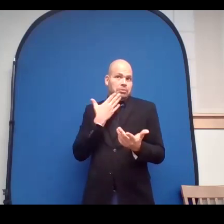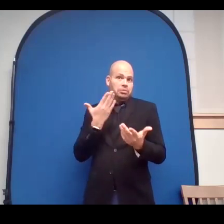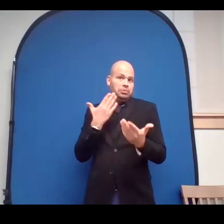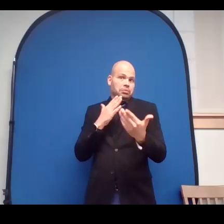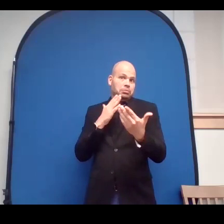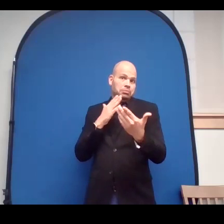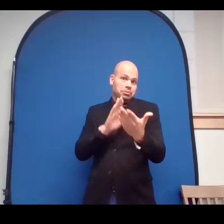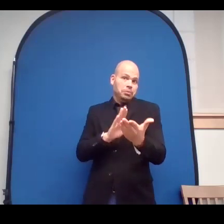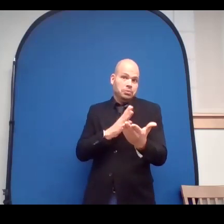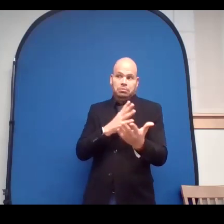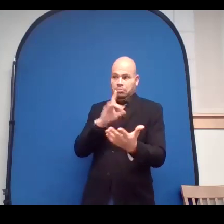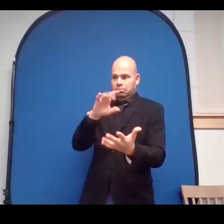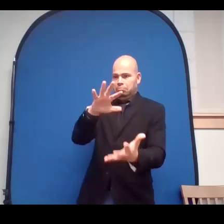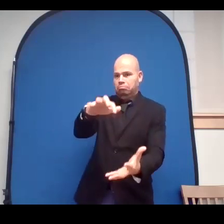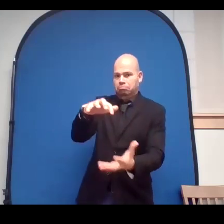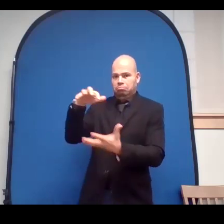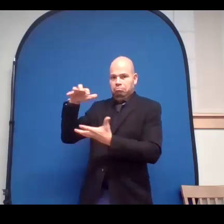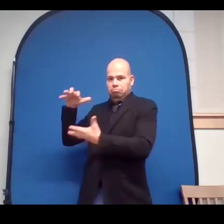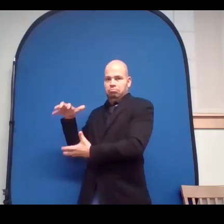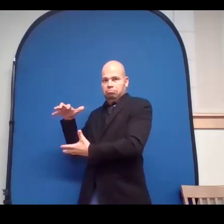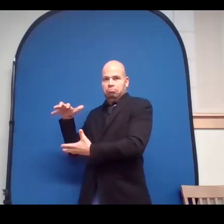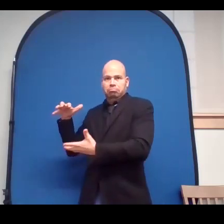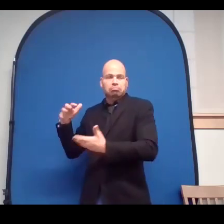residents. But you'd agree that